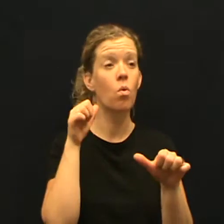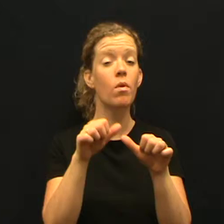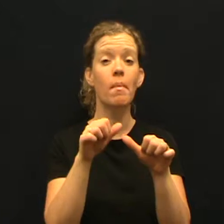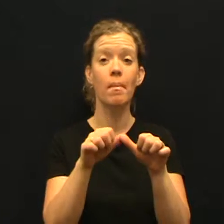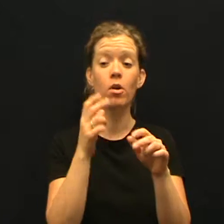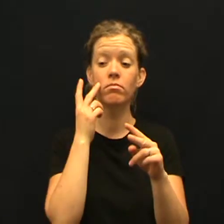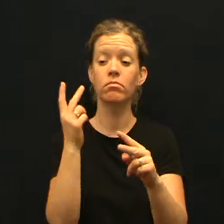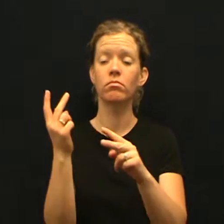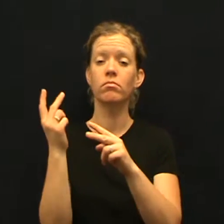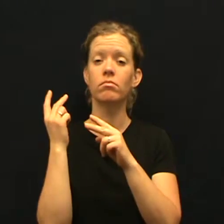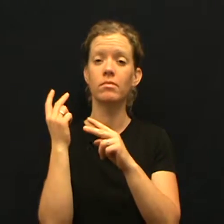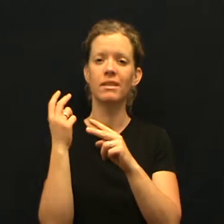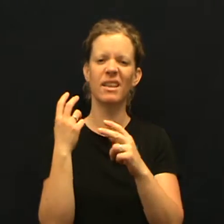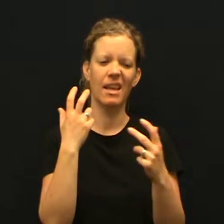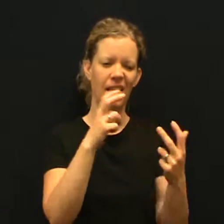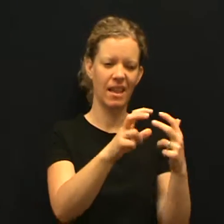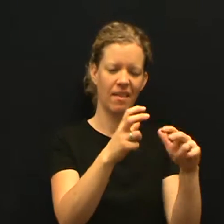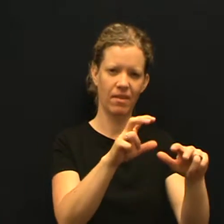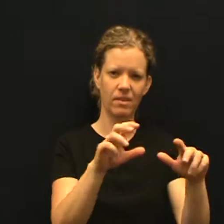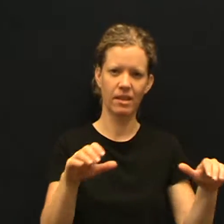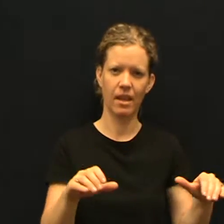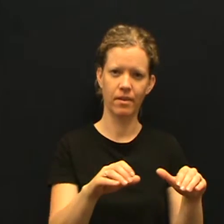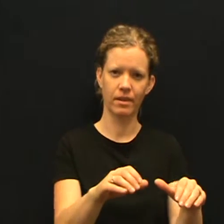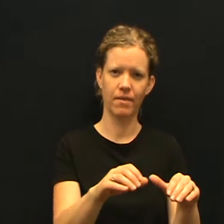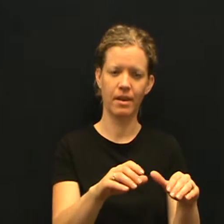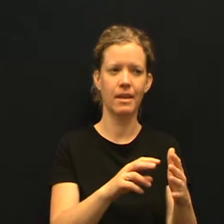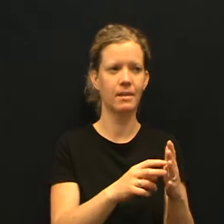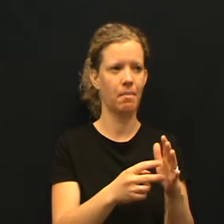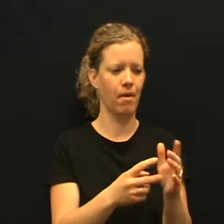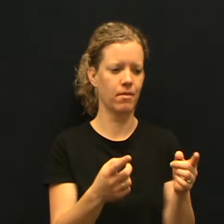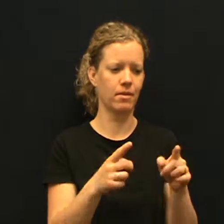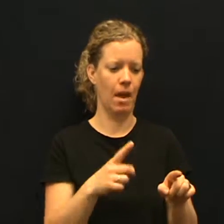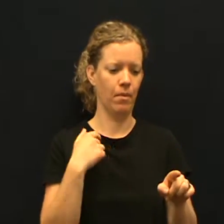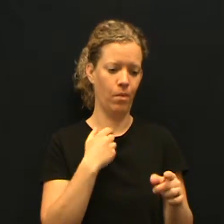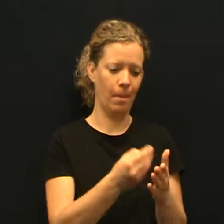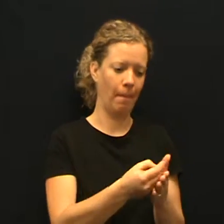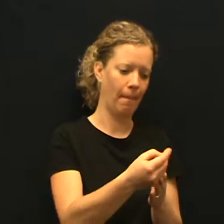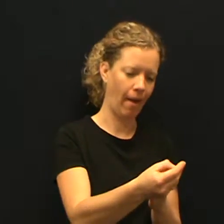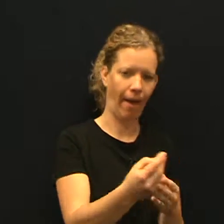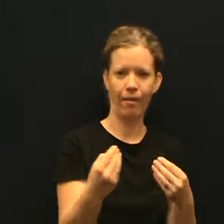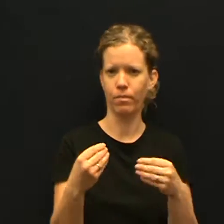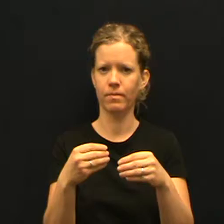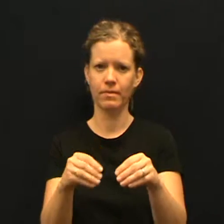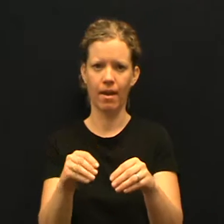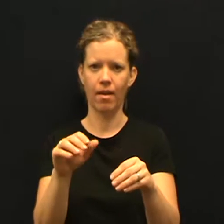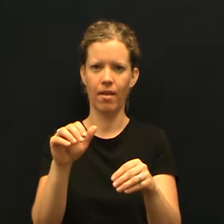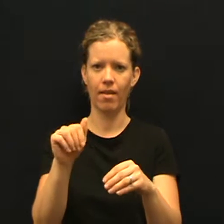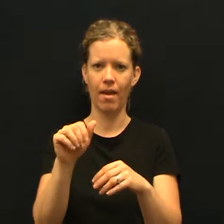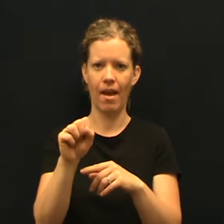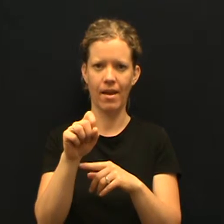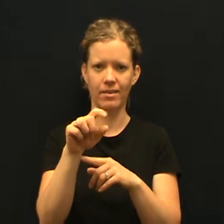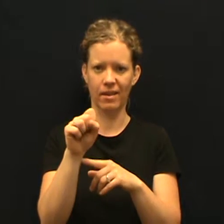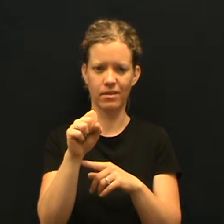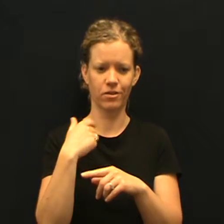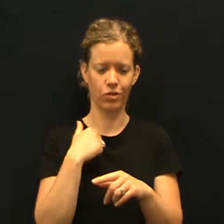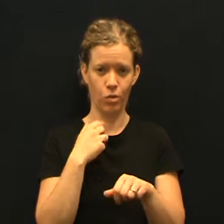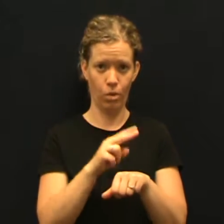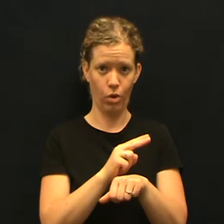talk about investing activities, we're talking about whether we purchase or dispose of assets that we use in our business, or whether we purchase